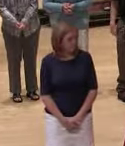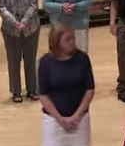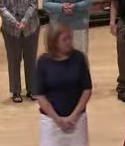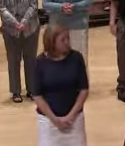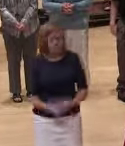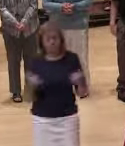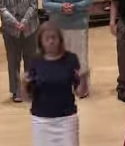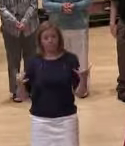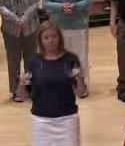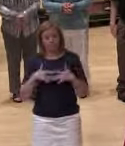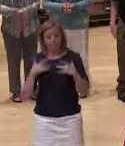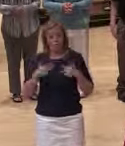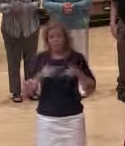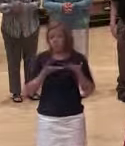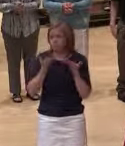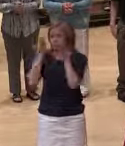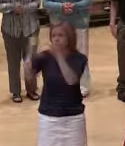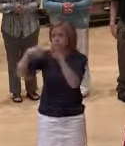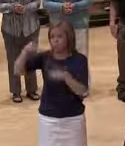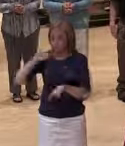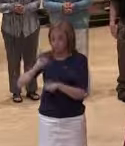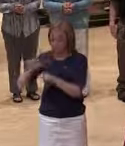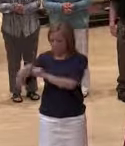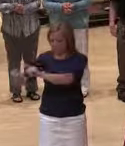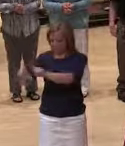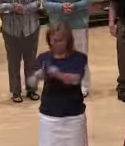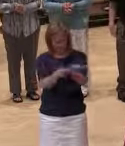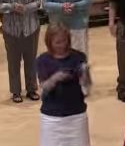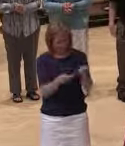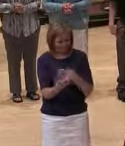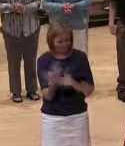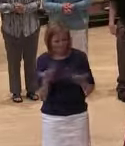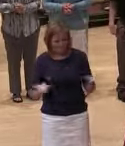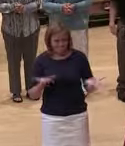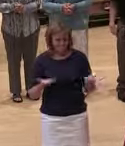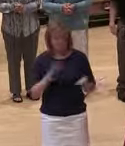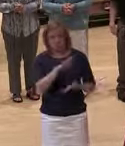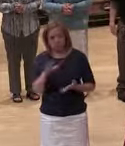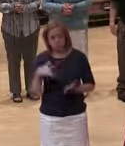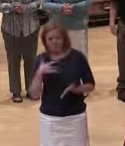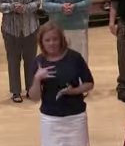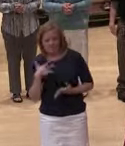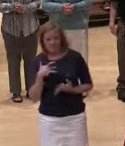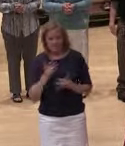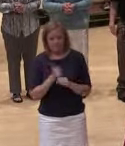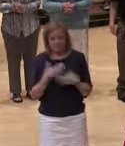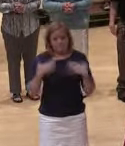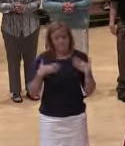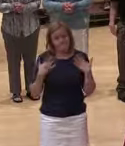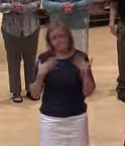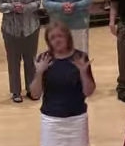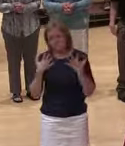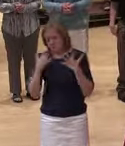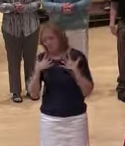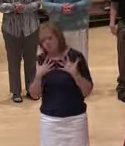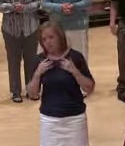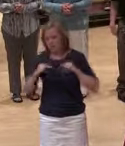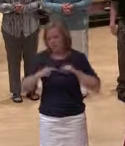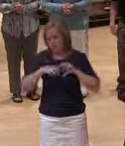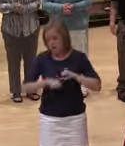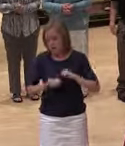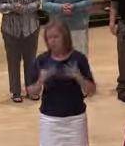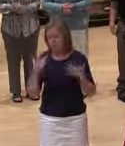And now let's give our hearts to God. Everybody's in a different place this morning. Whatever mood you're in, whatever's making you happy, whatever's causing you pain,